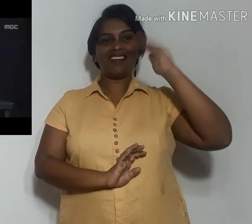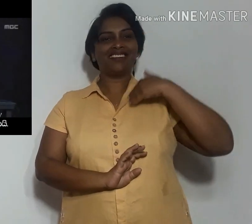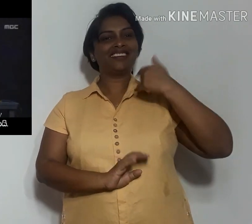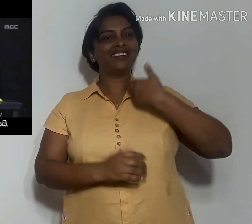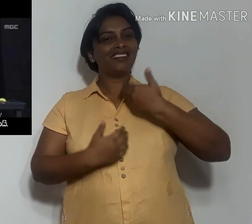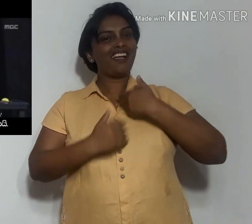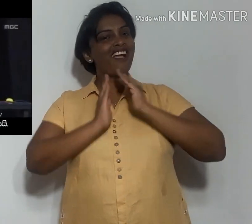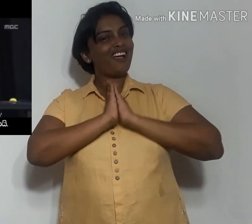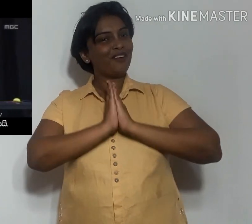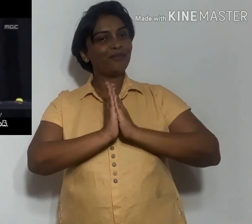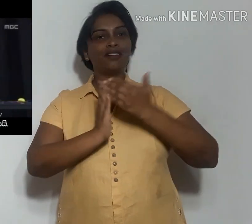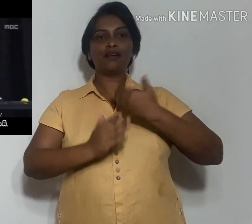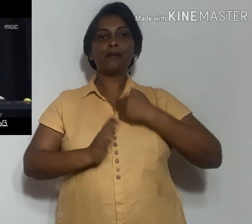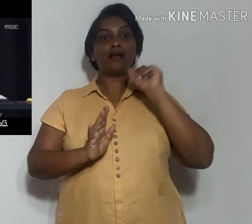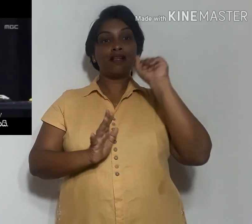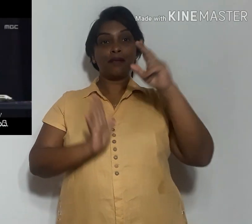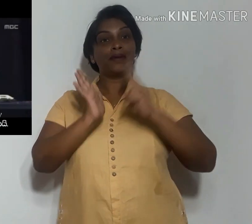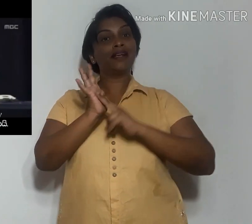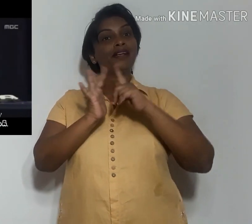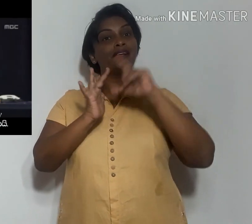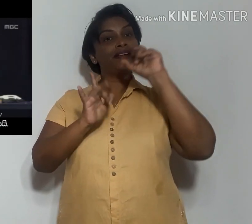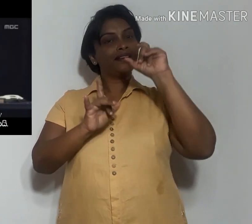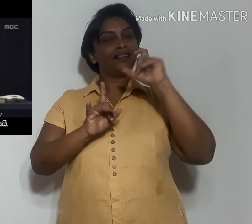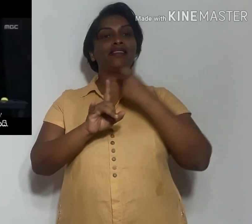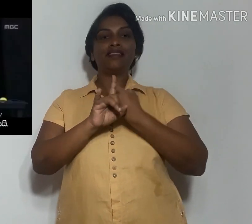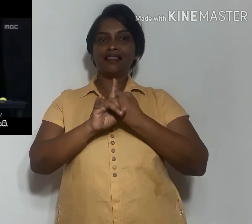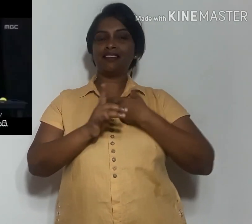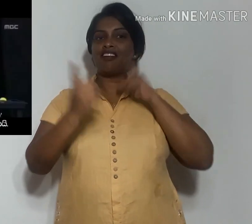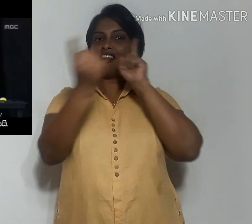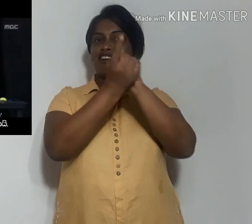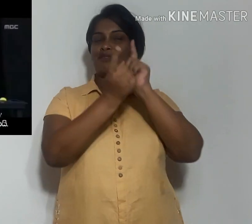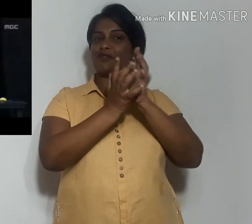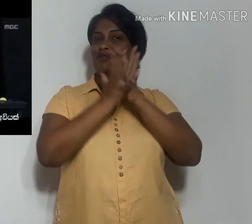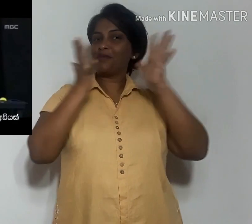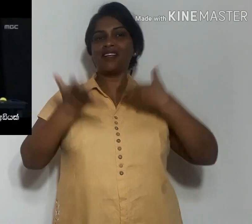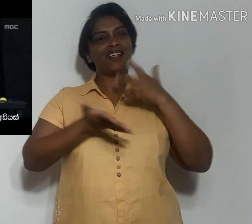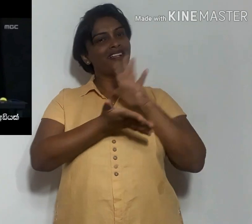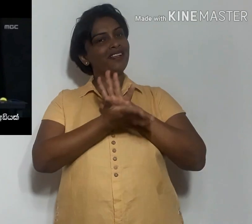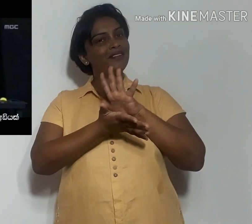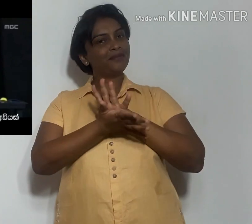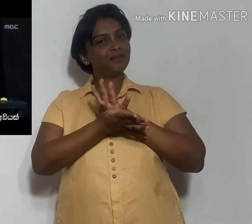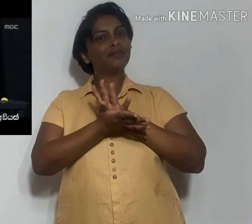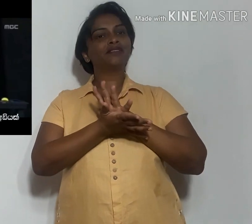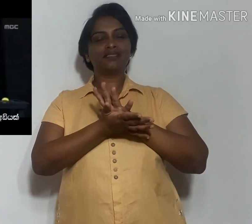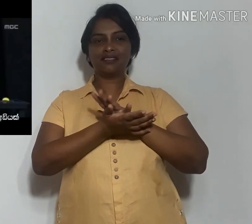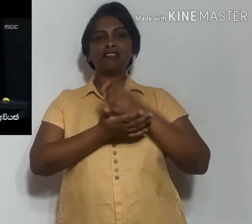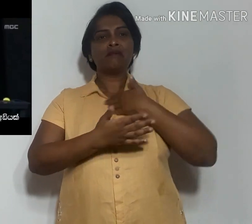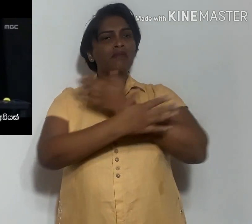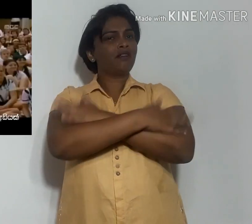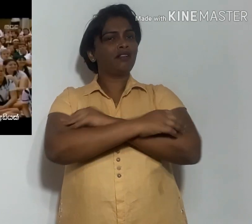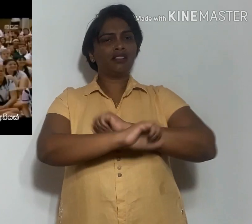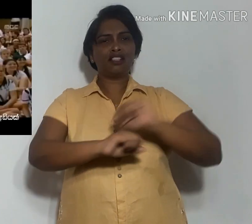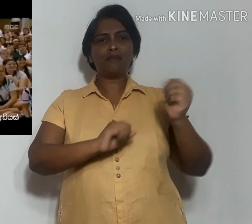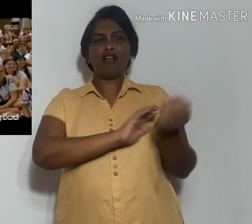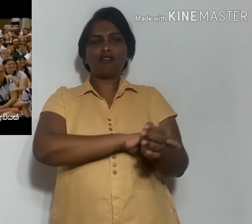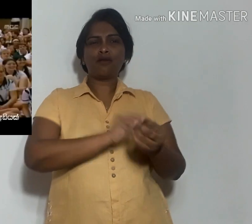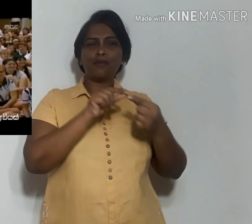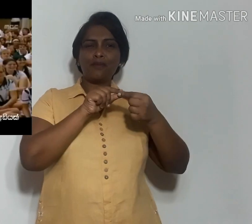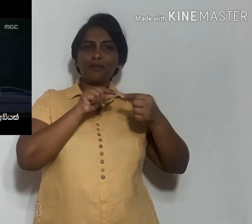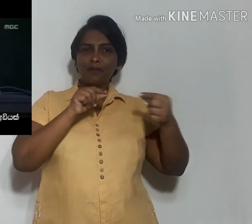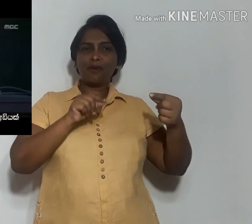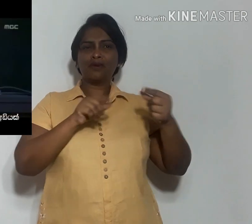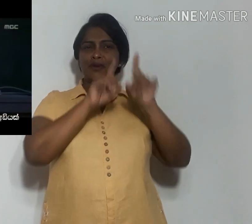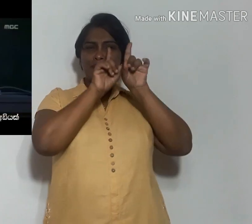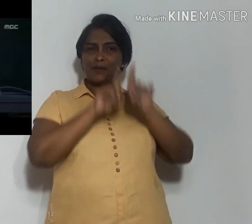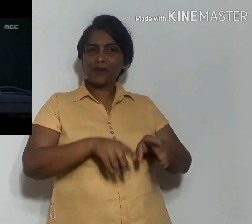Nice to see you. My name is Nick Vujicic, and it's a pleasure to be with you. So I have no limbs, but I have my little chicken drumstick.